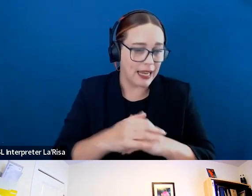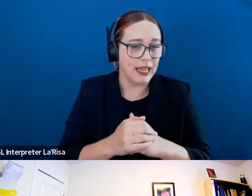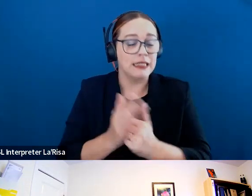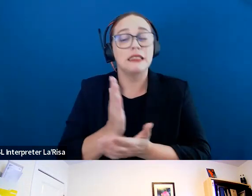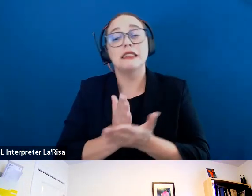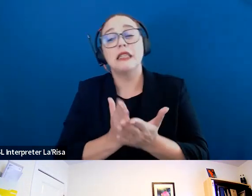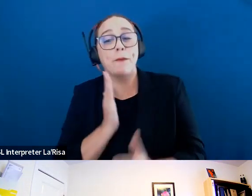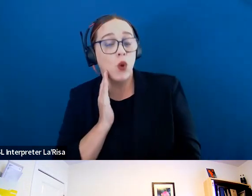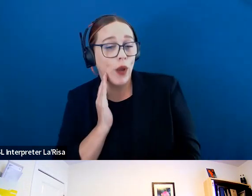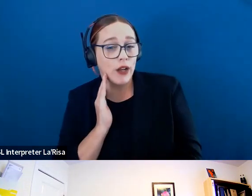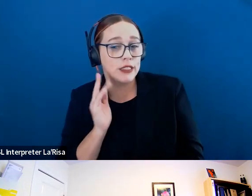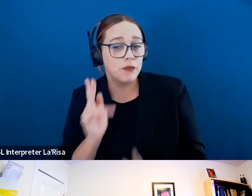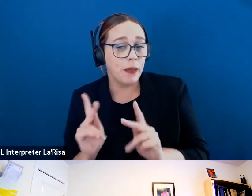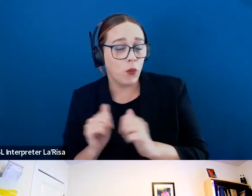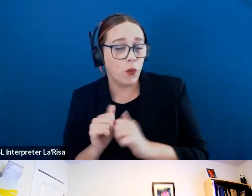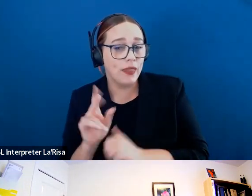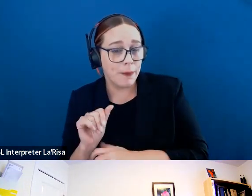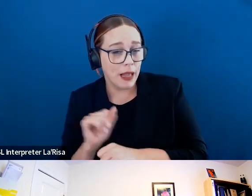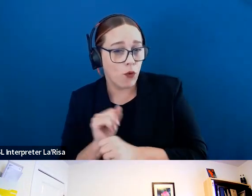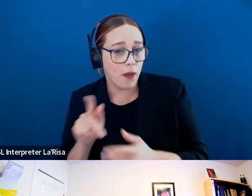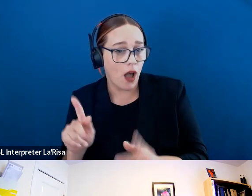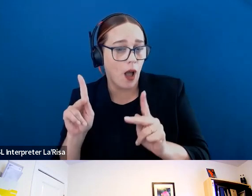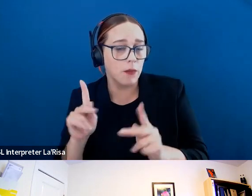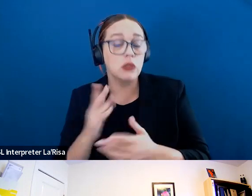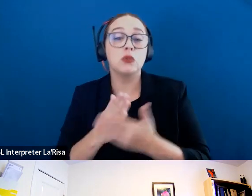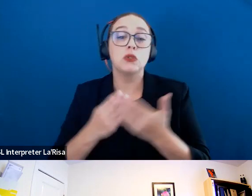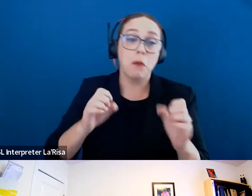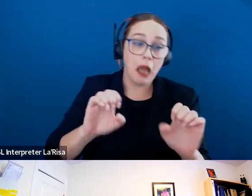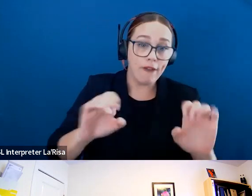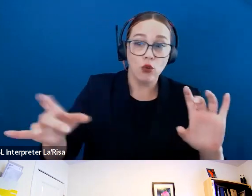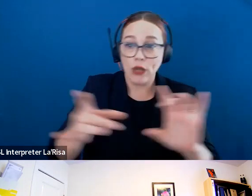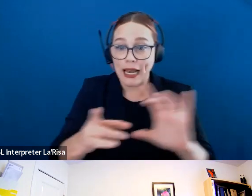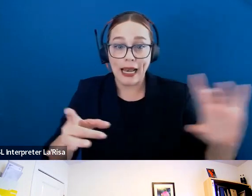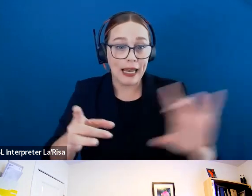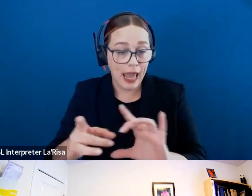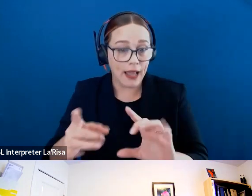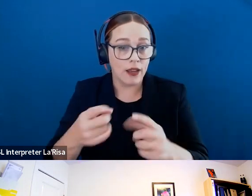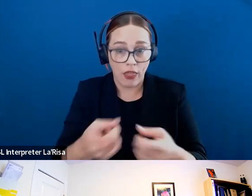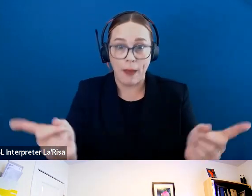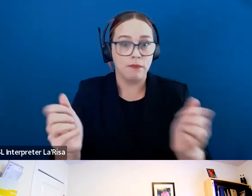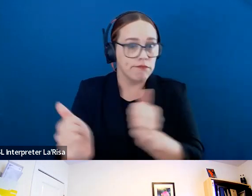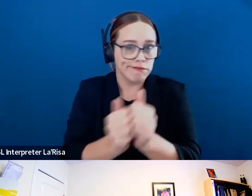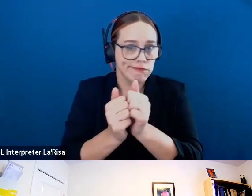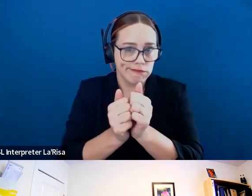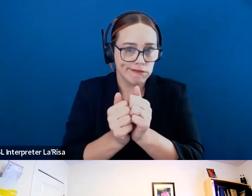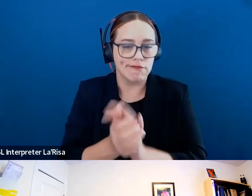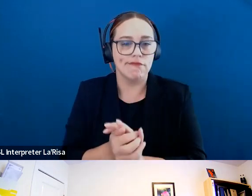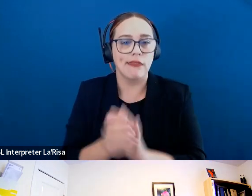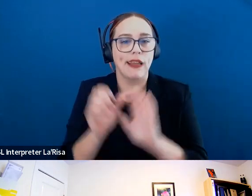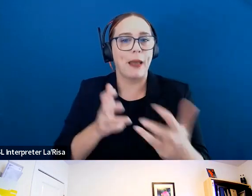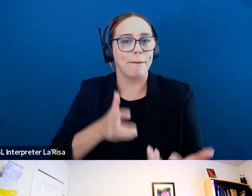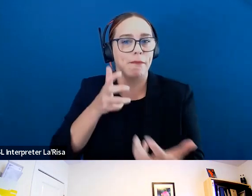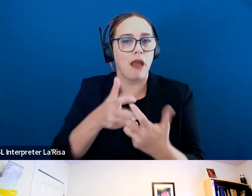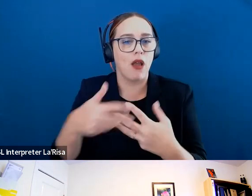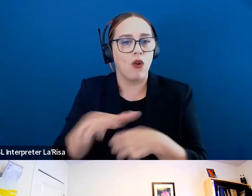with disabilities in their community, and they've made some effort to connect consumers with those services, and they can match the